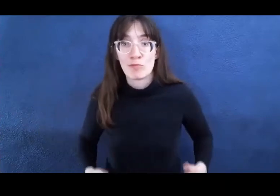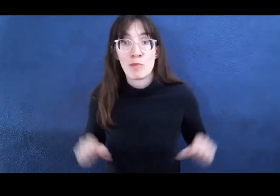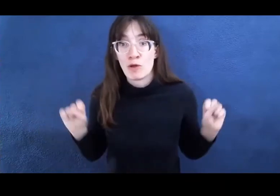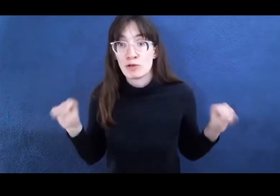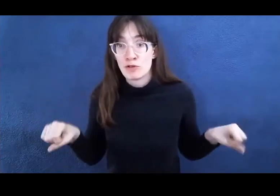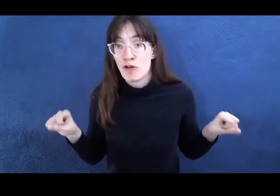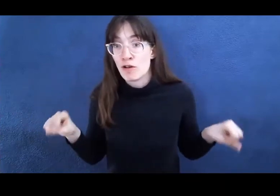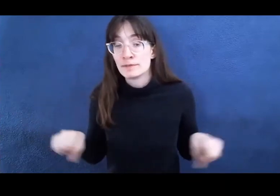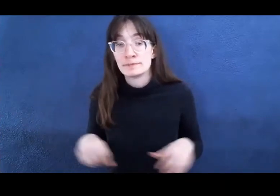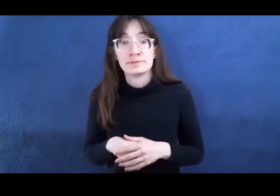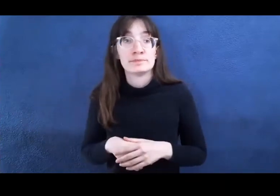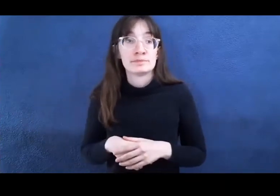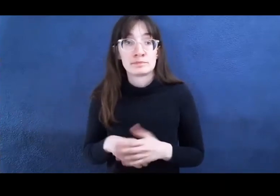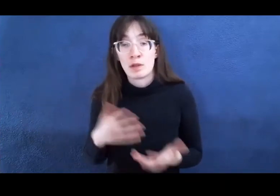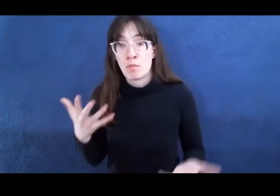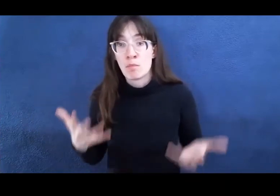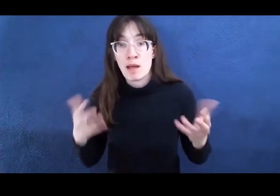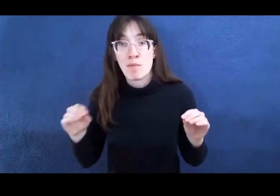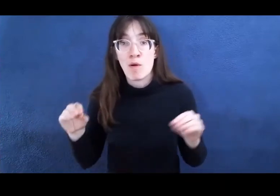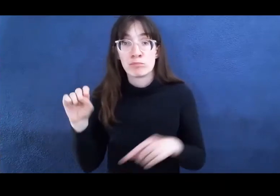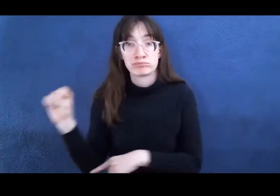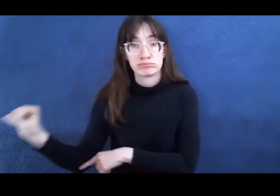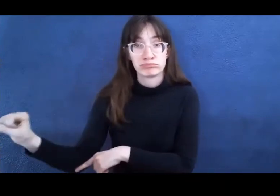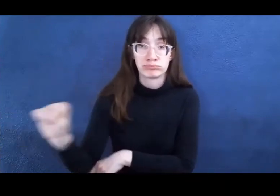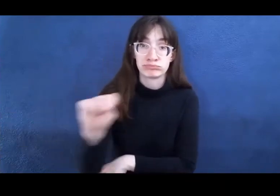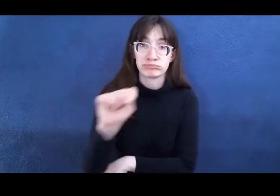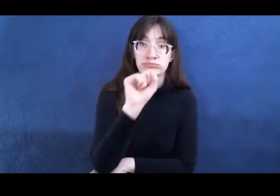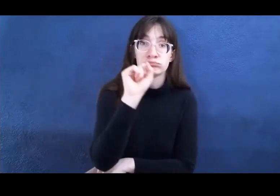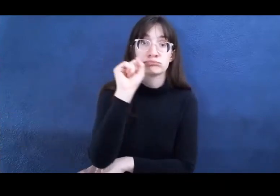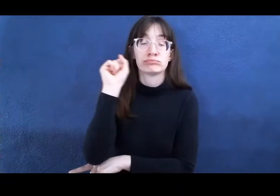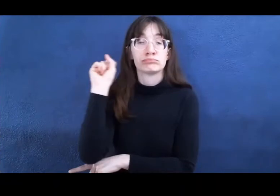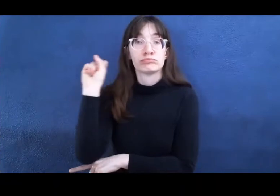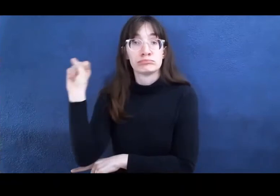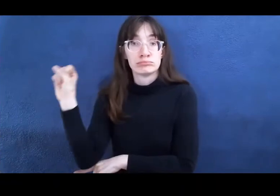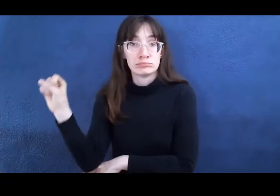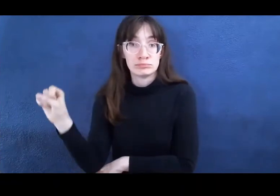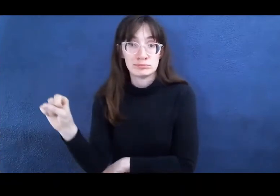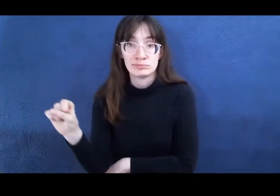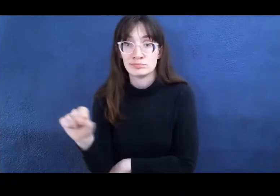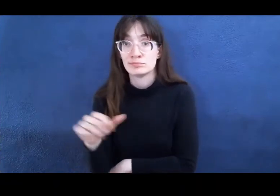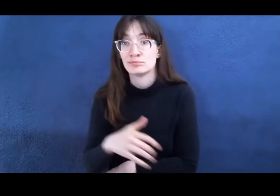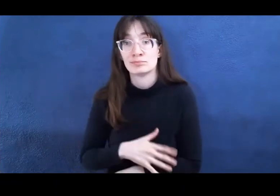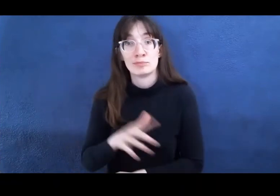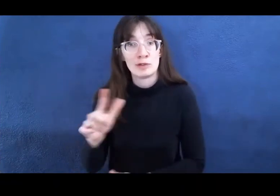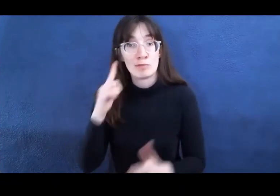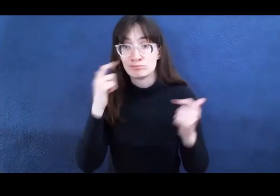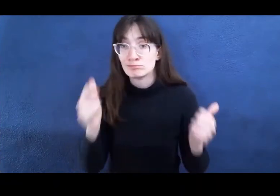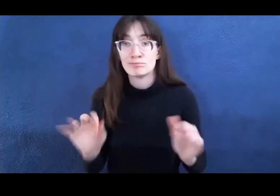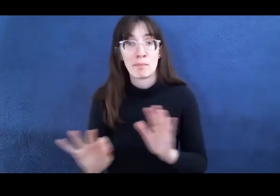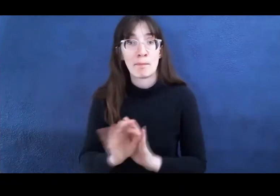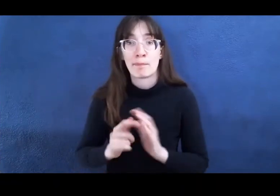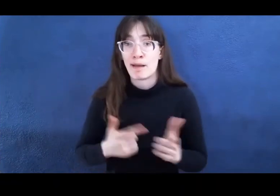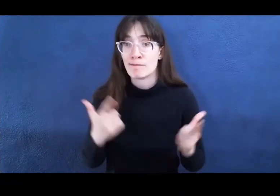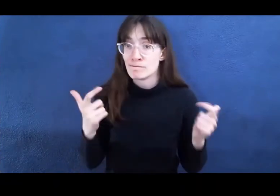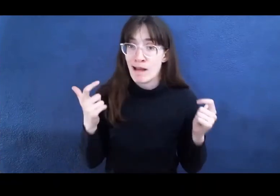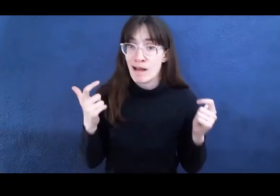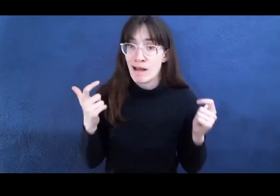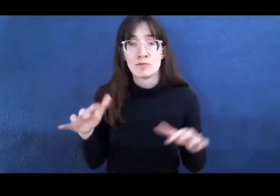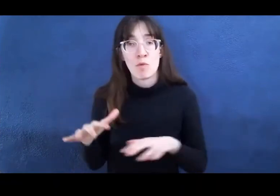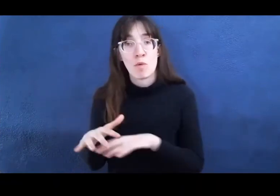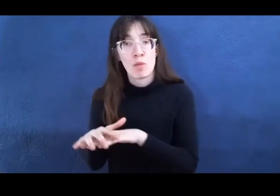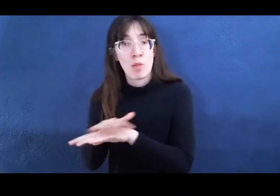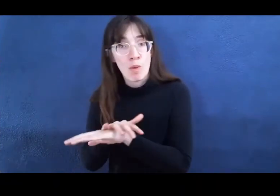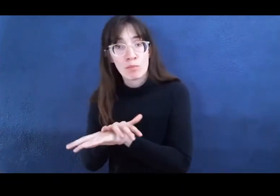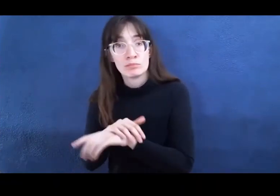be moving in a circle with your torso. You could choose how fast you want these motions to be. If you're choosing